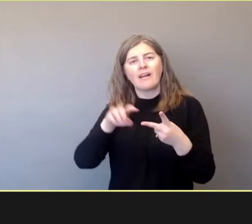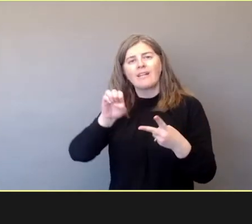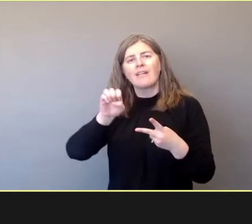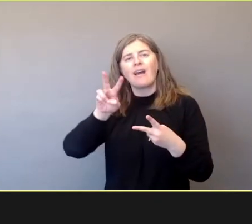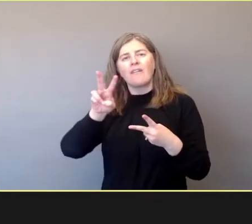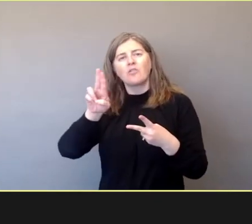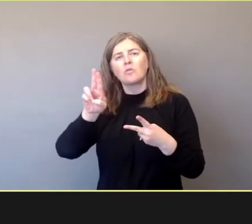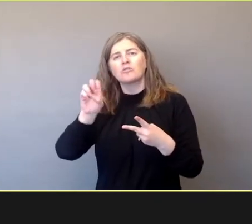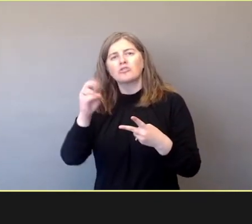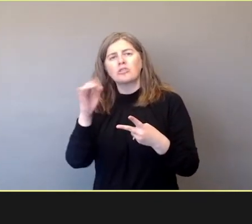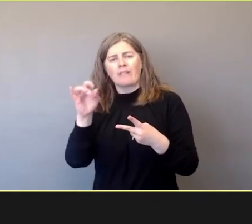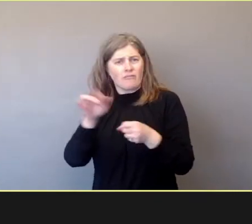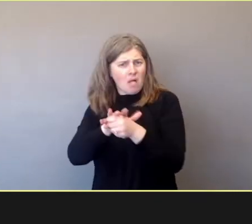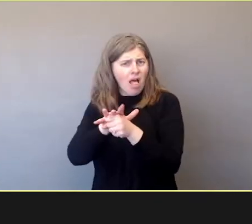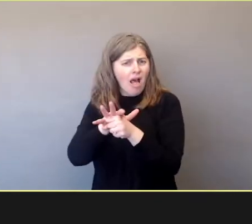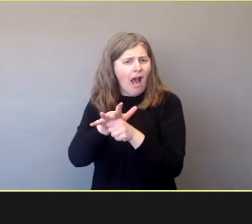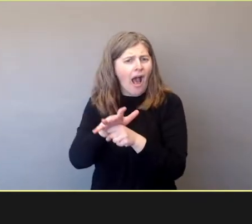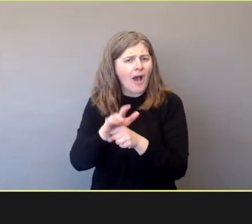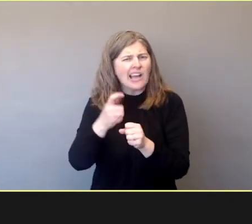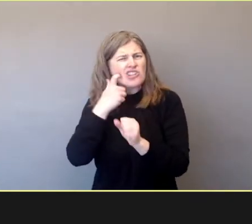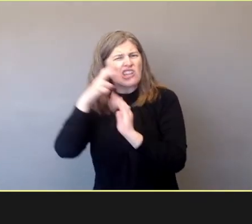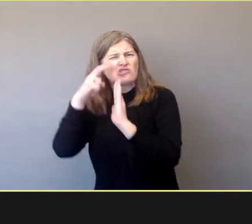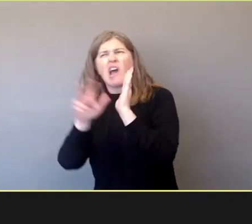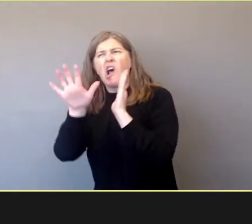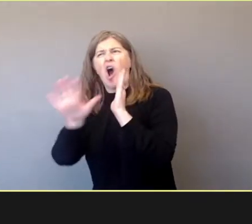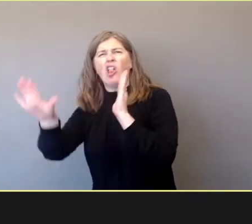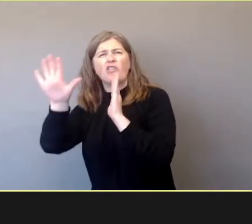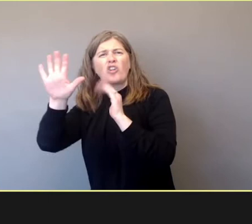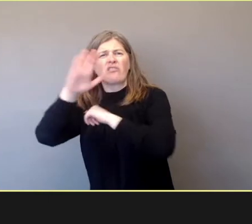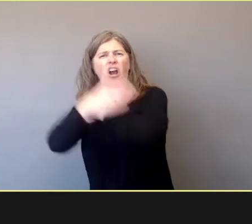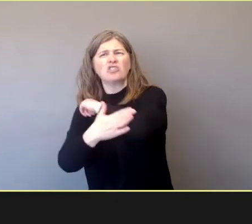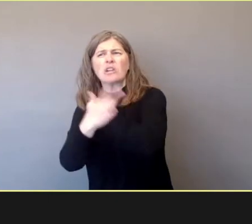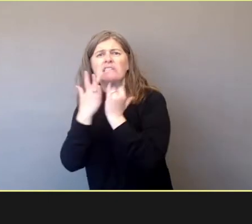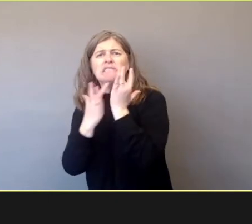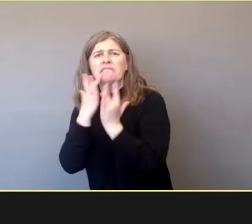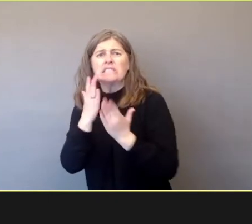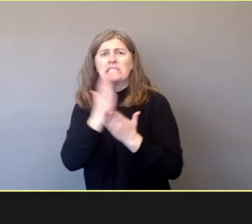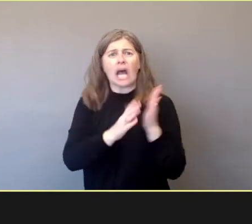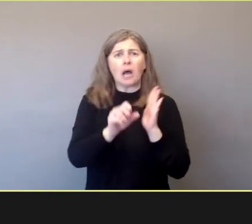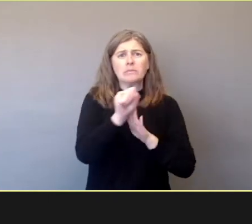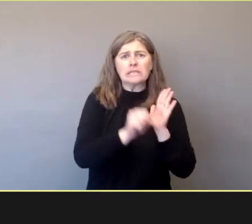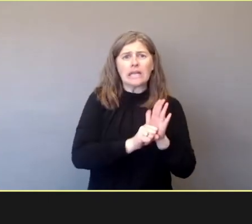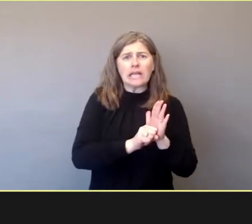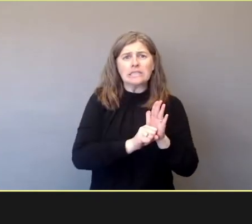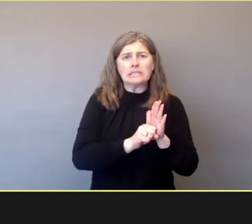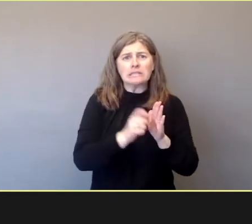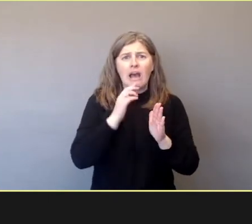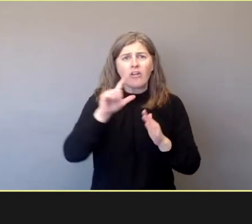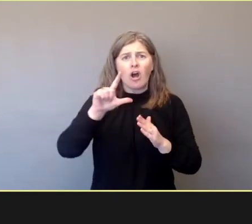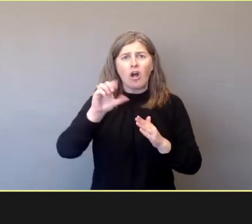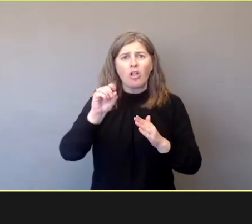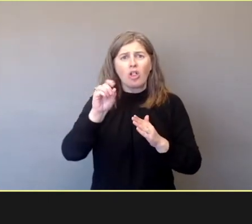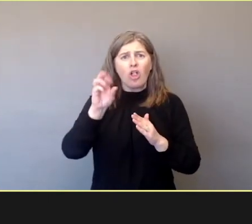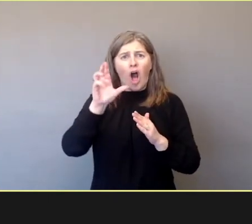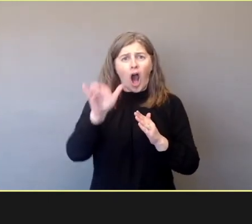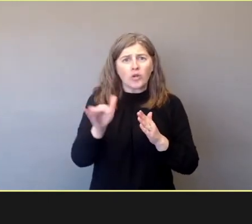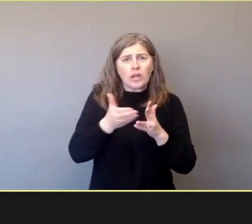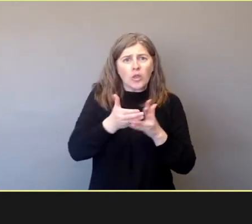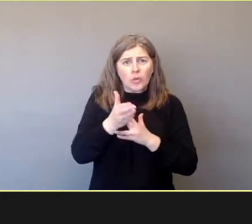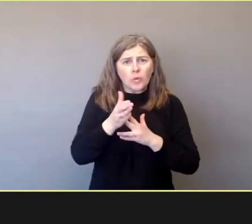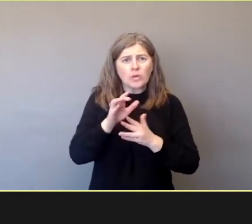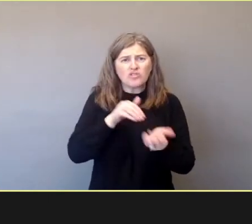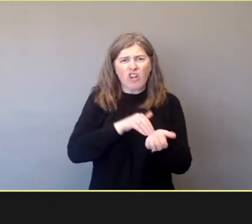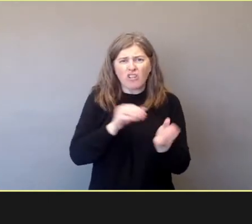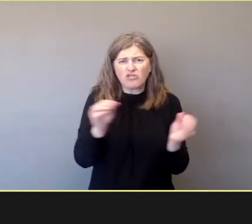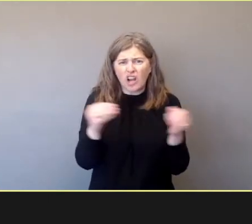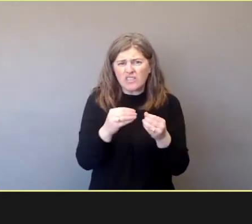for them. Nationally, I just read it was in short supply, and some states are actually having lotteries through doctors' offices. So I wondered